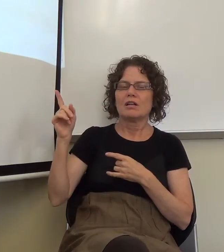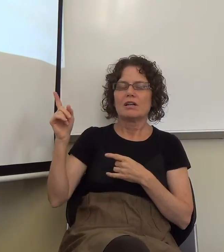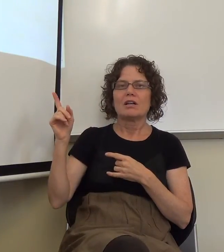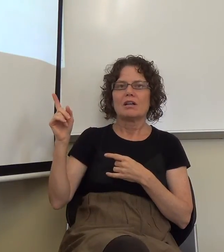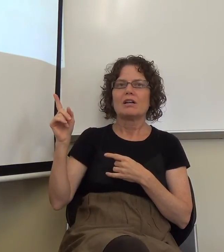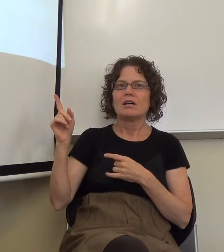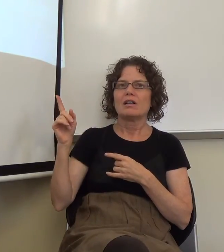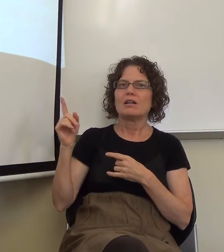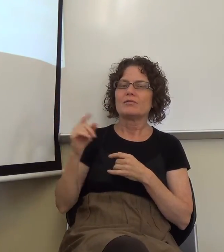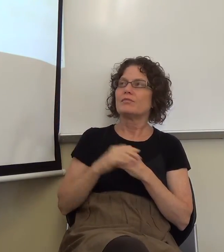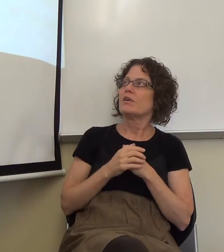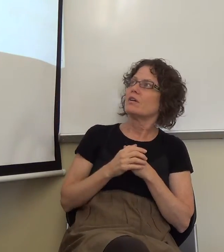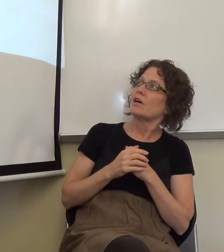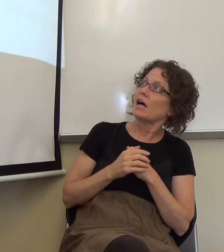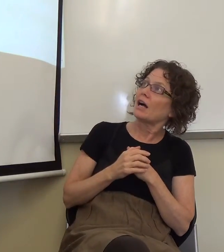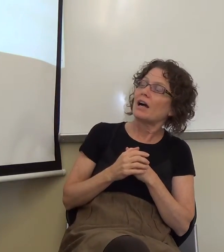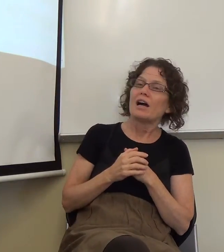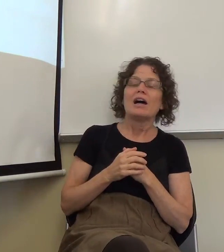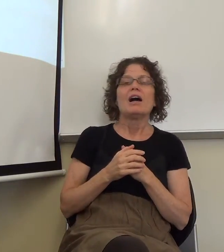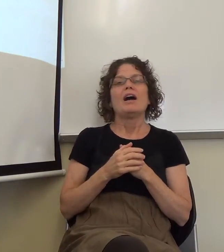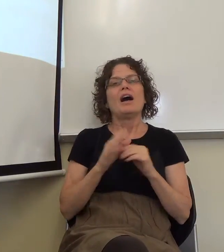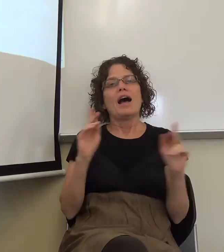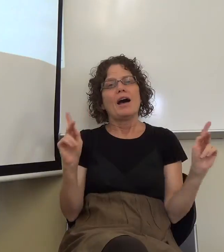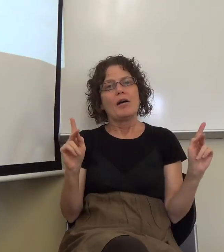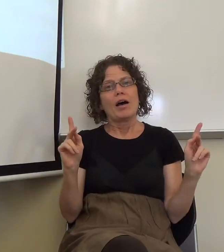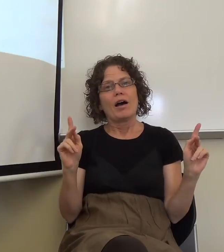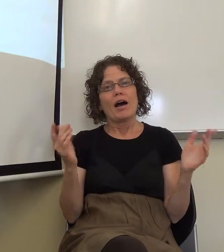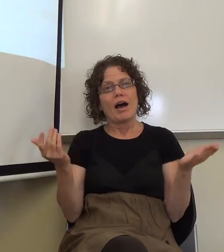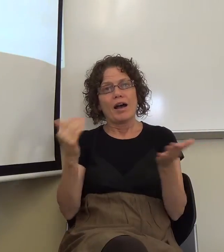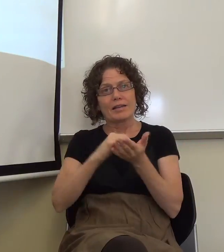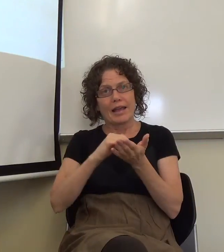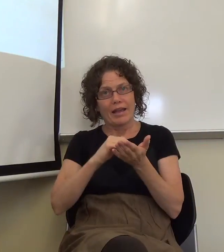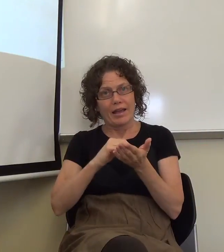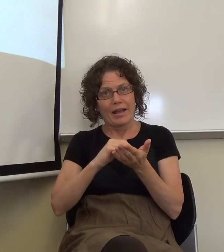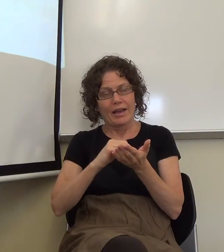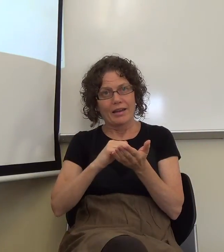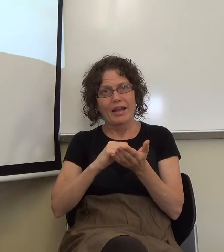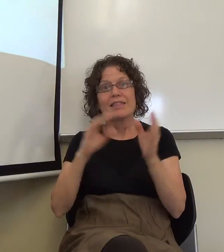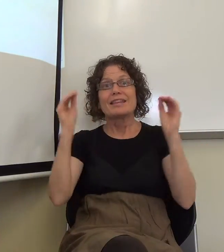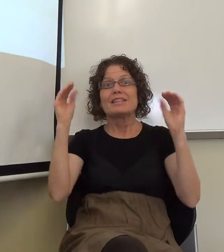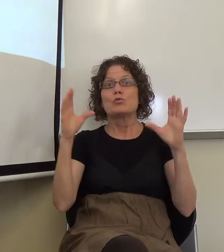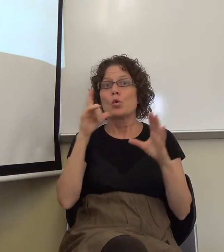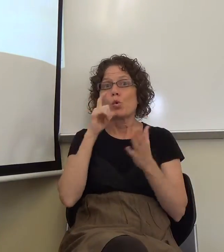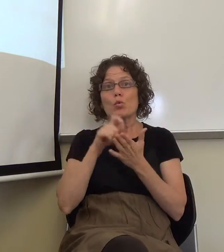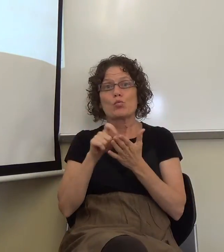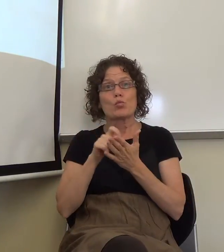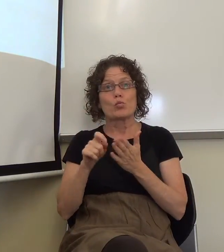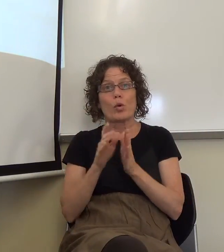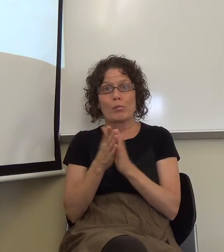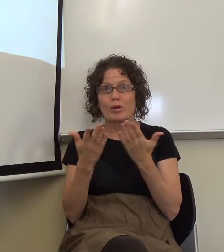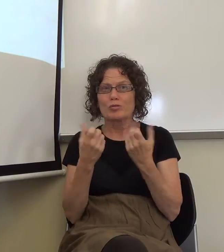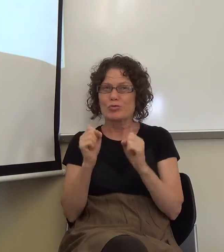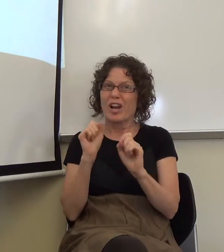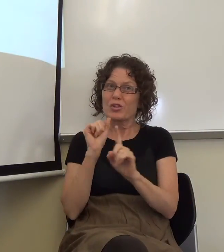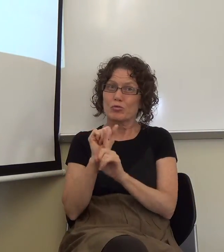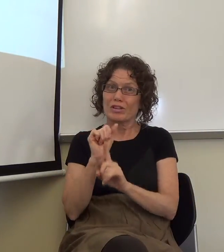obvious. But again, people tend, this teacher who wrote this book is trying to trick you. So she knows that